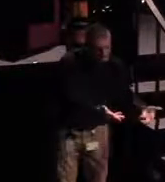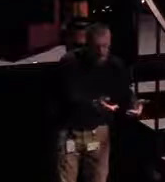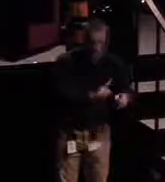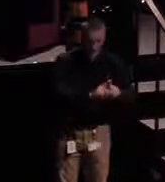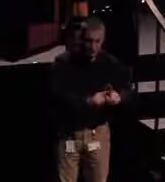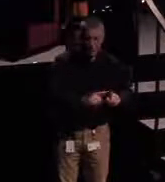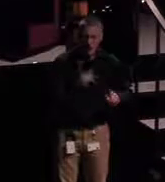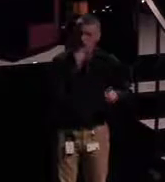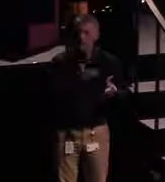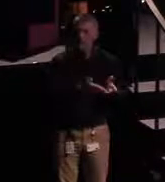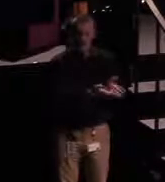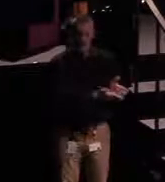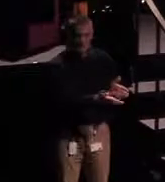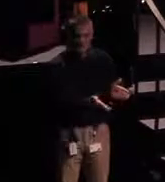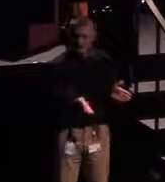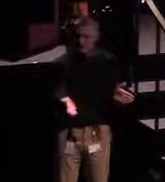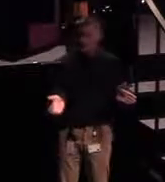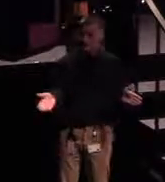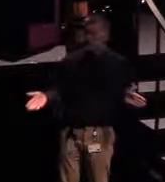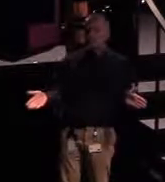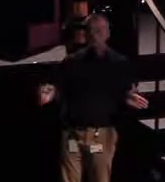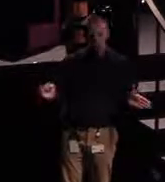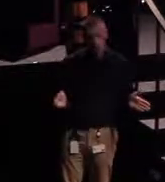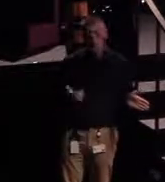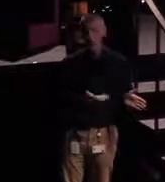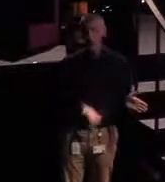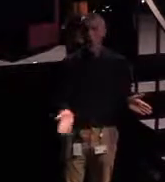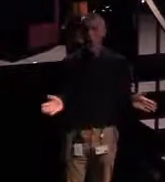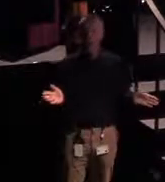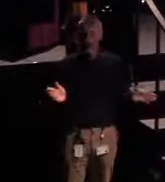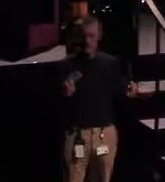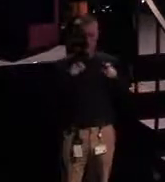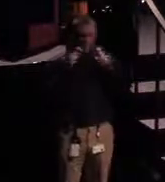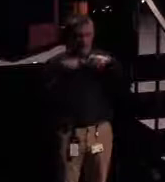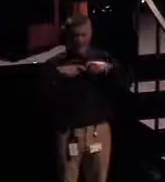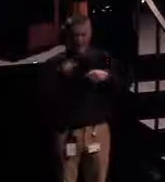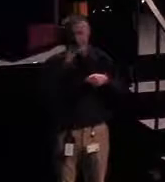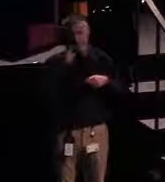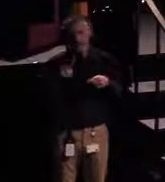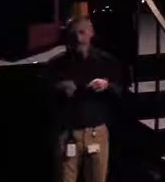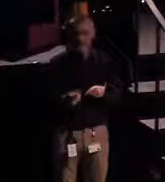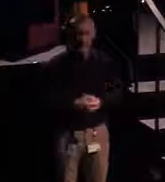as part of our working practice. Sausage, Buffy the Vampire Slayer.